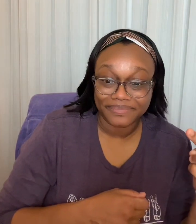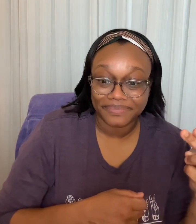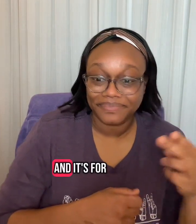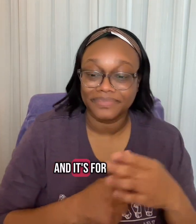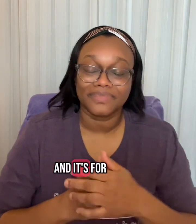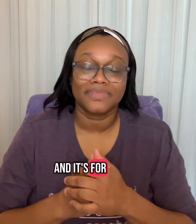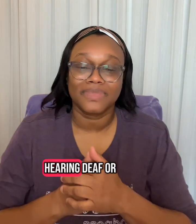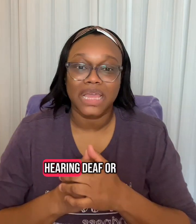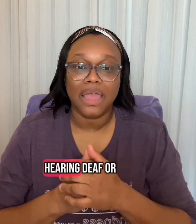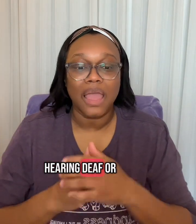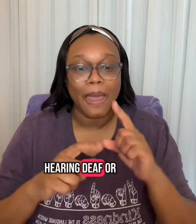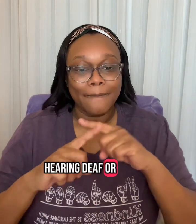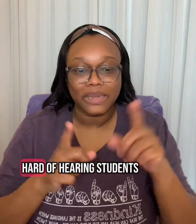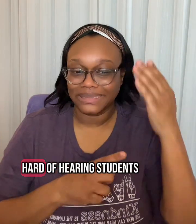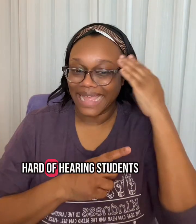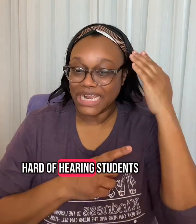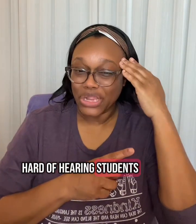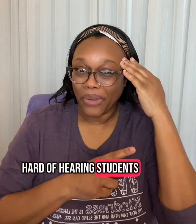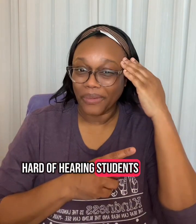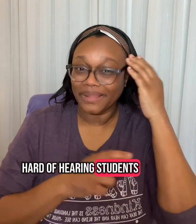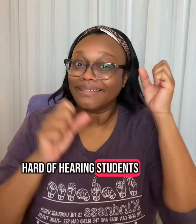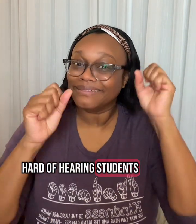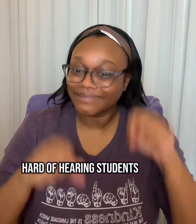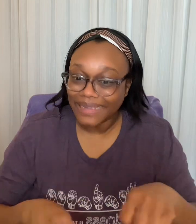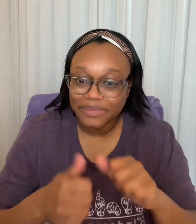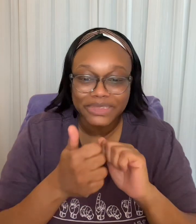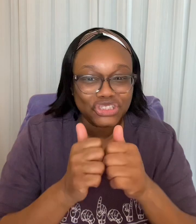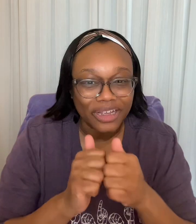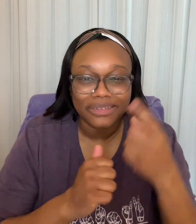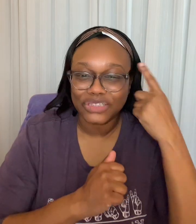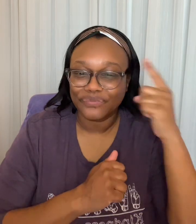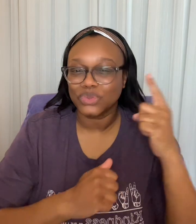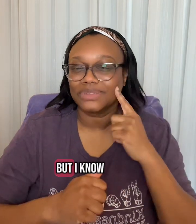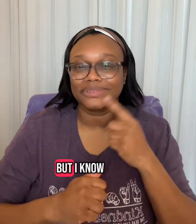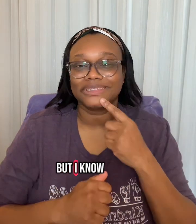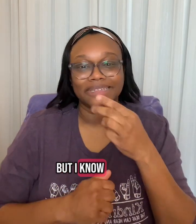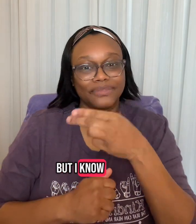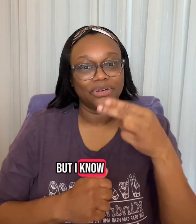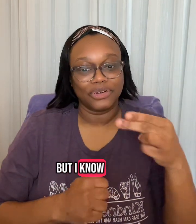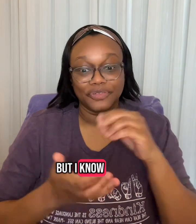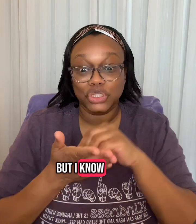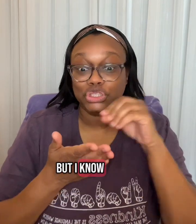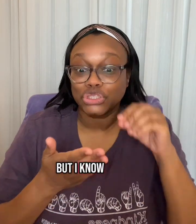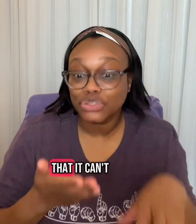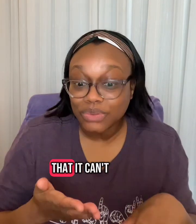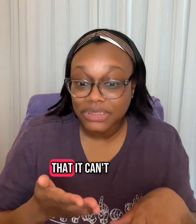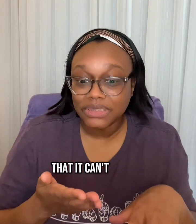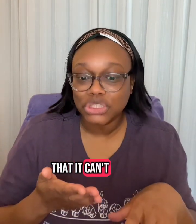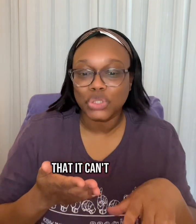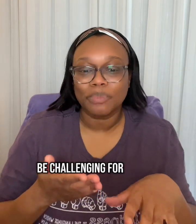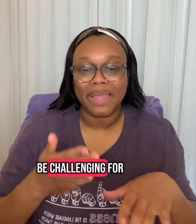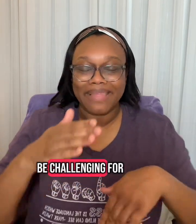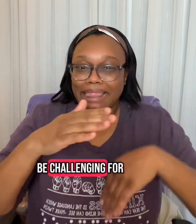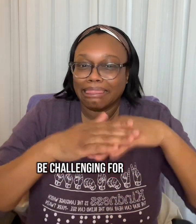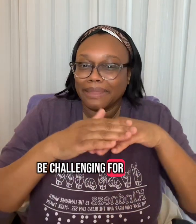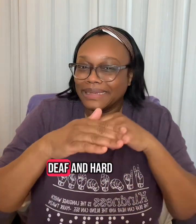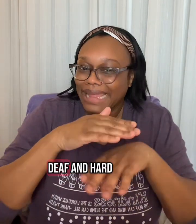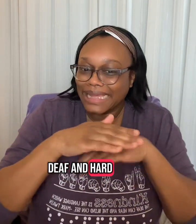And it's for hearing deaf or hard of hearing students. But I know that it can be challenging for deaf and hard of